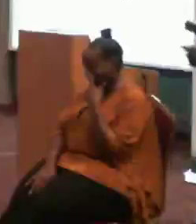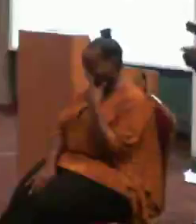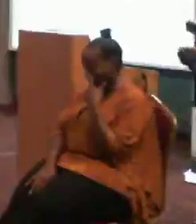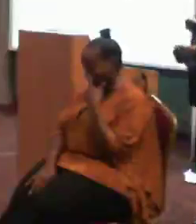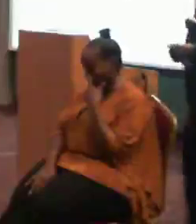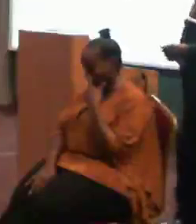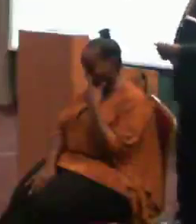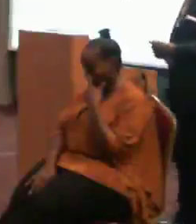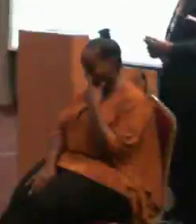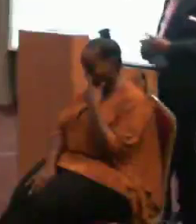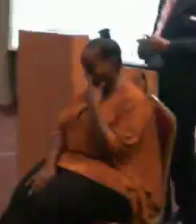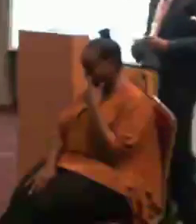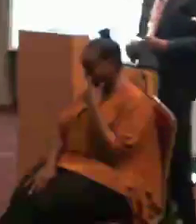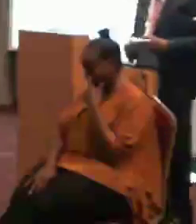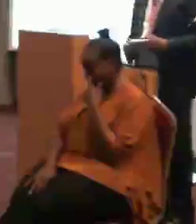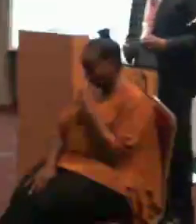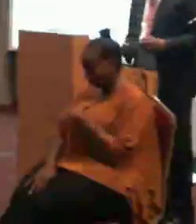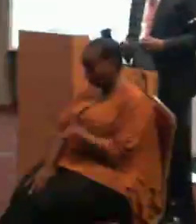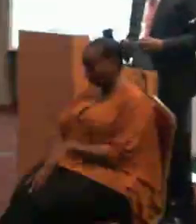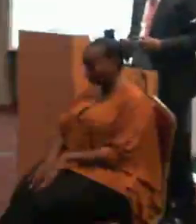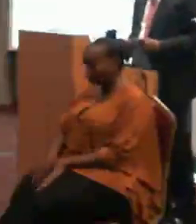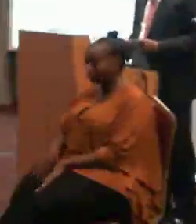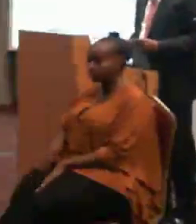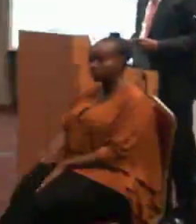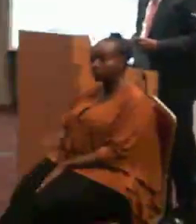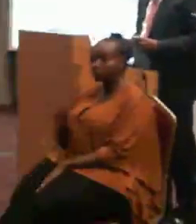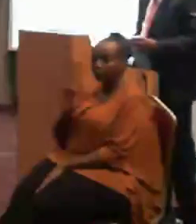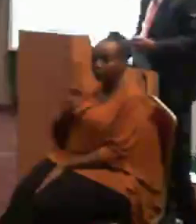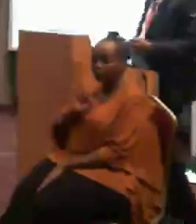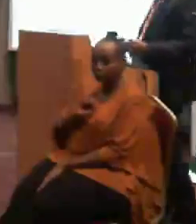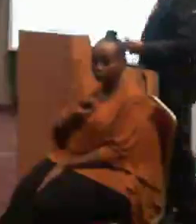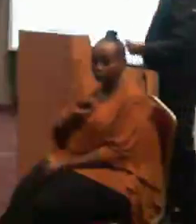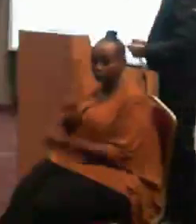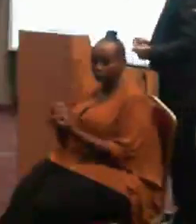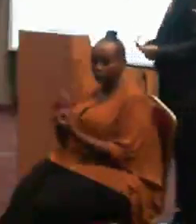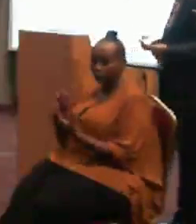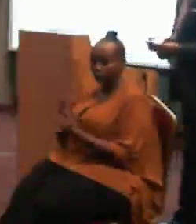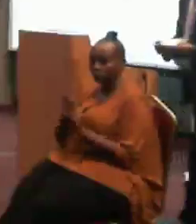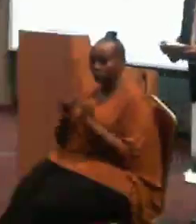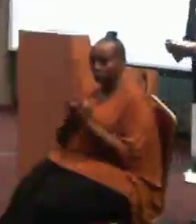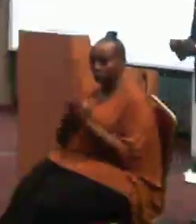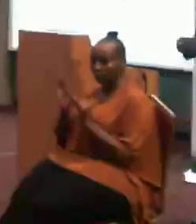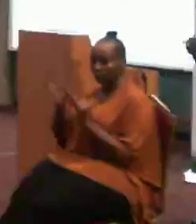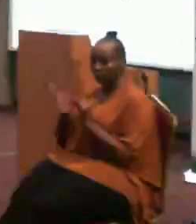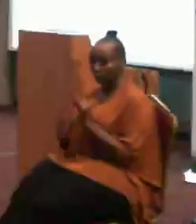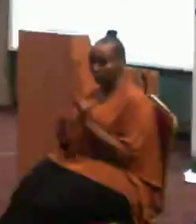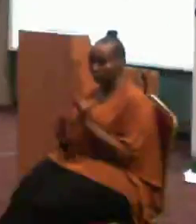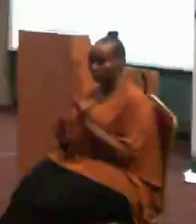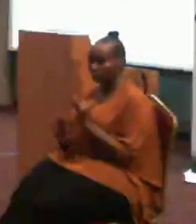Also, yeah, the assumption was the 11% increase.